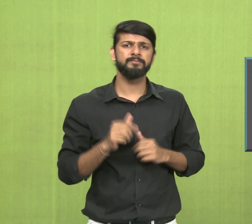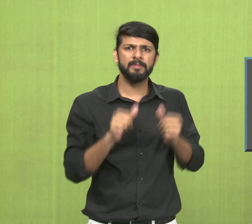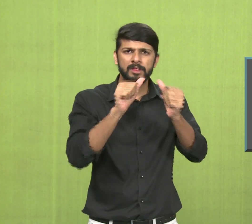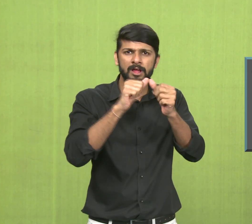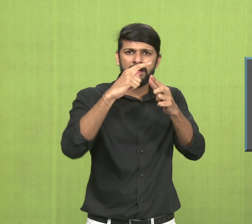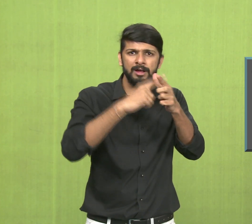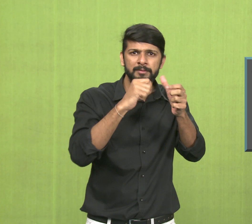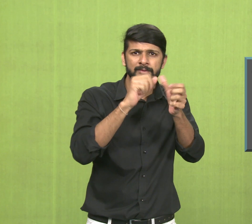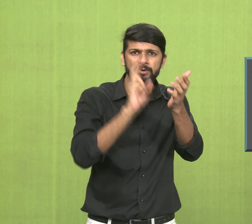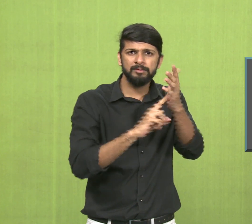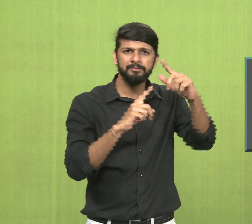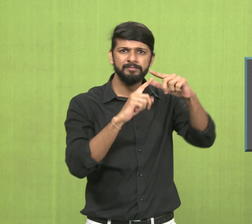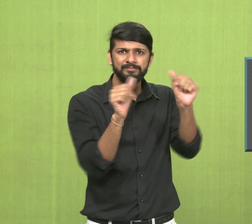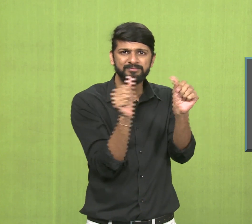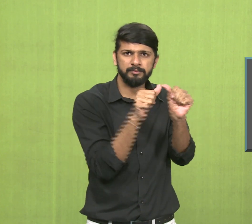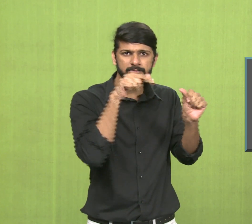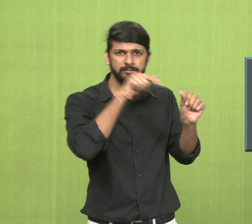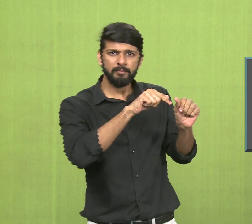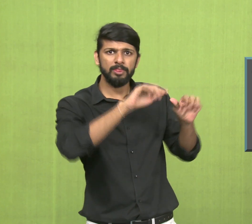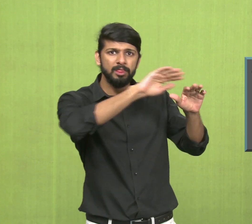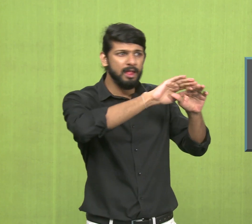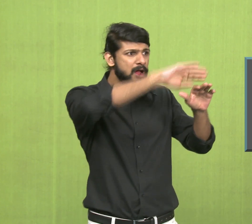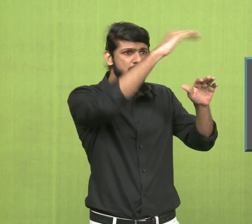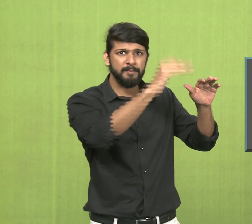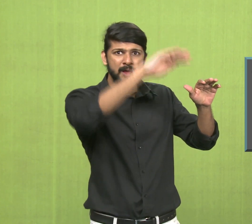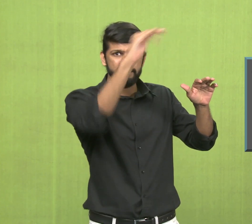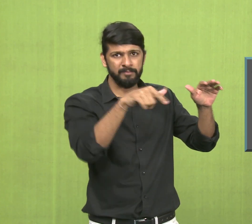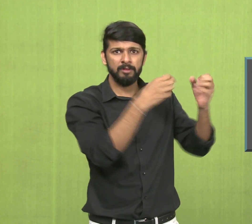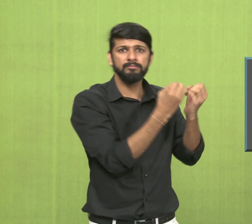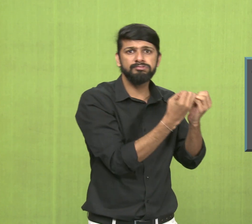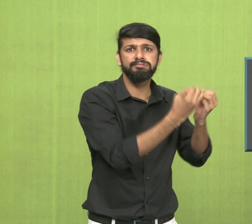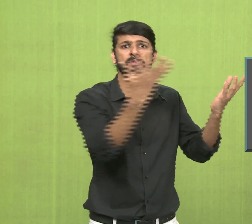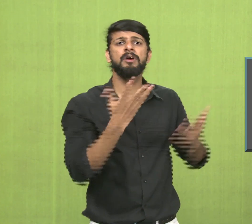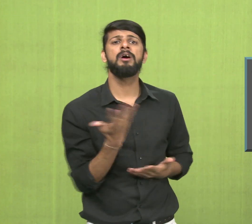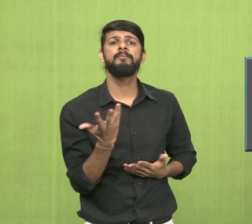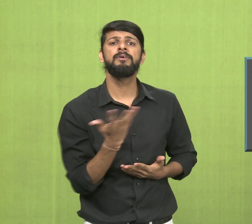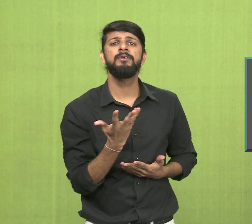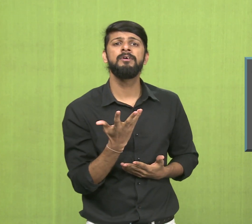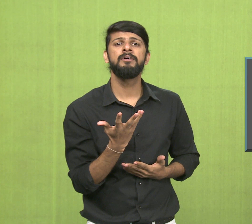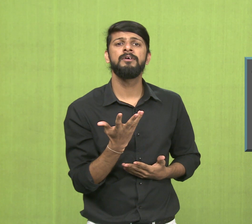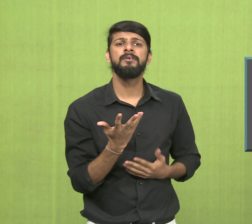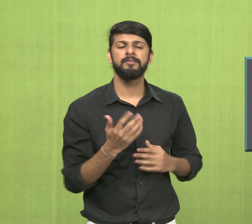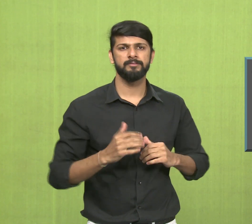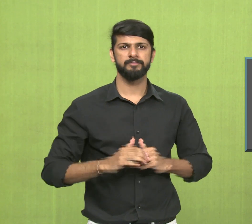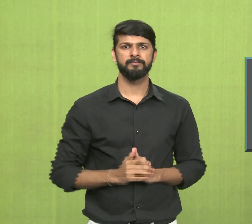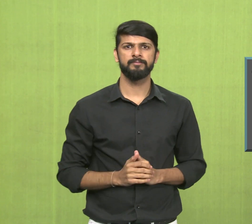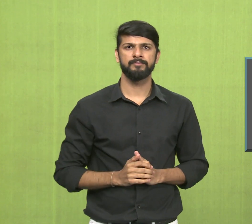Questions related to the Ajanta mural. What is the number of caves at Ajanta?